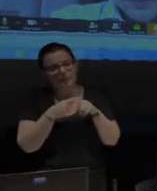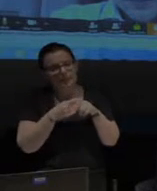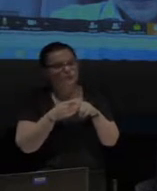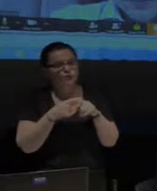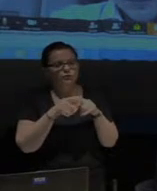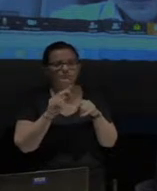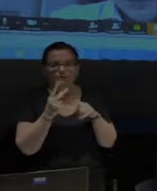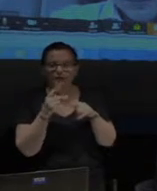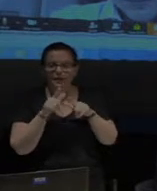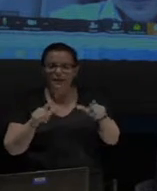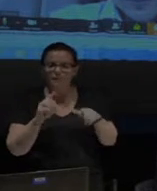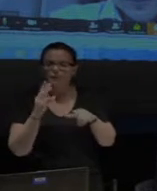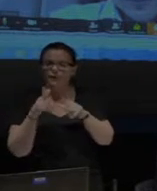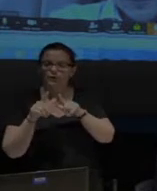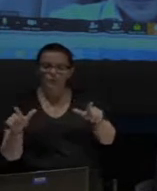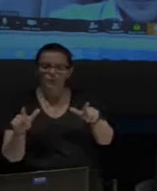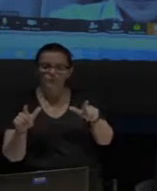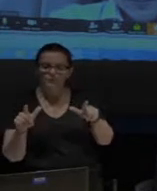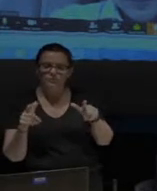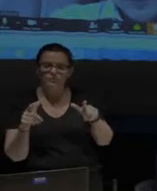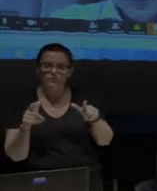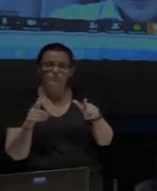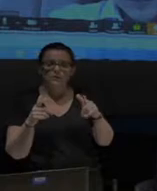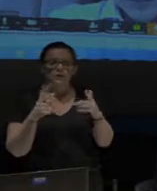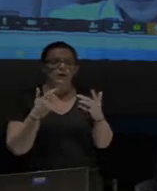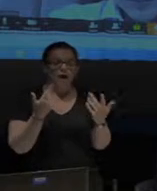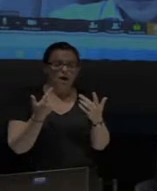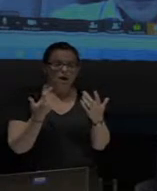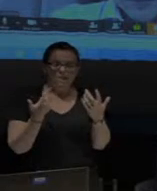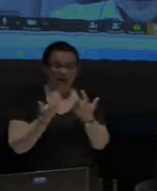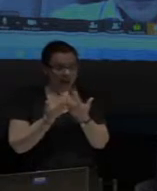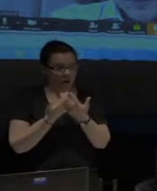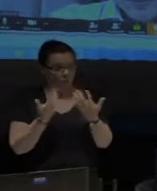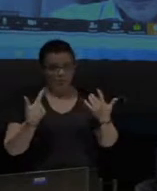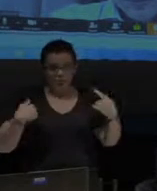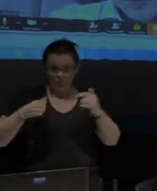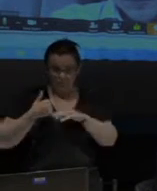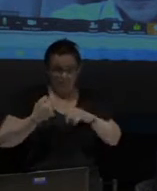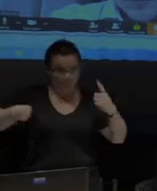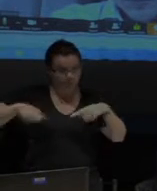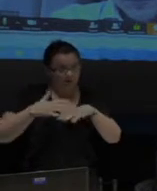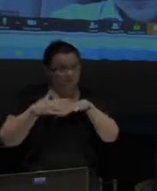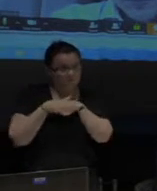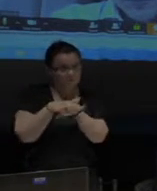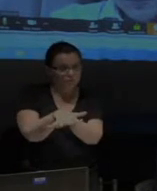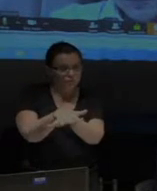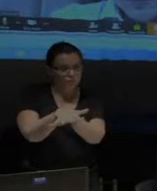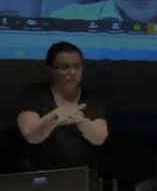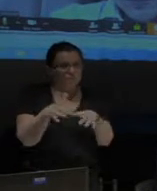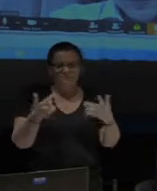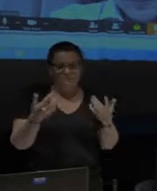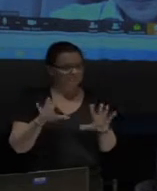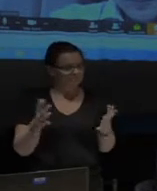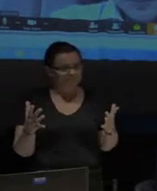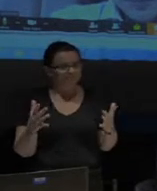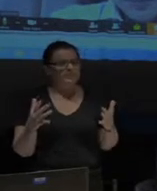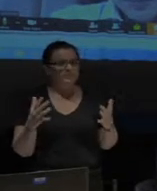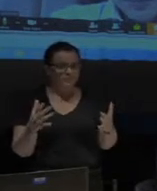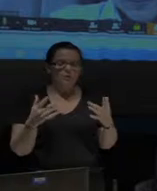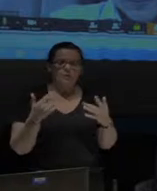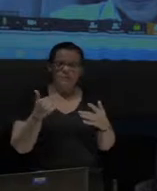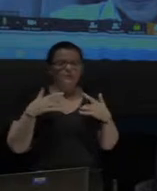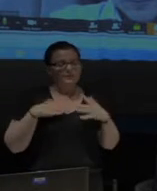religious, sexuality norms to them that you've not experienced before. So I think we have to cut ourselves a little bit of slack, but maybe just be a bit